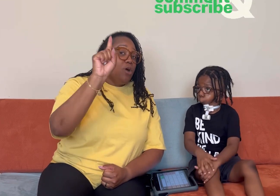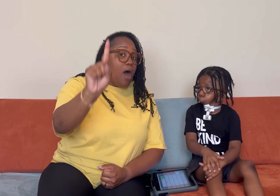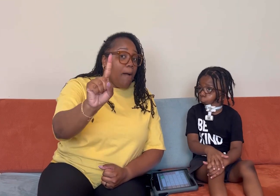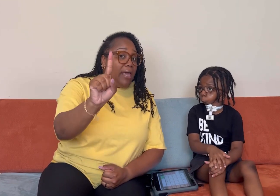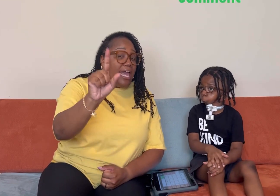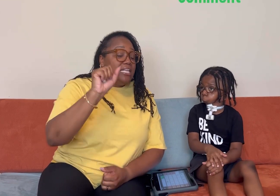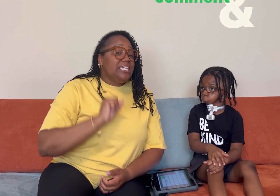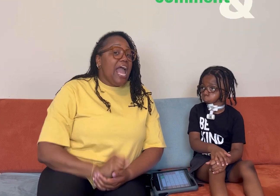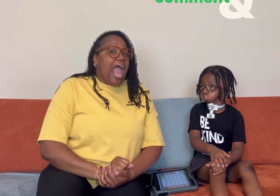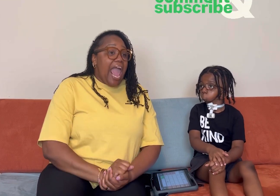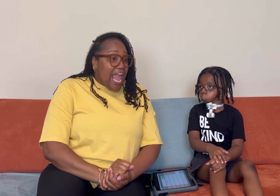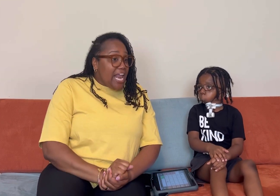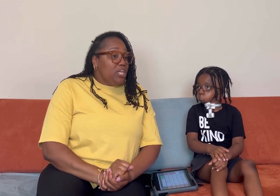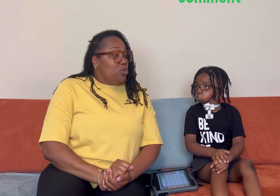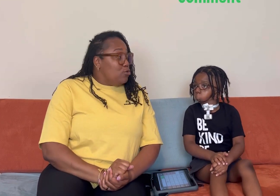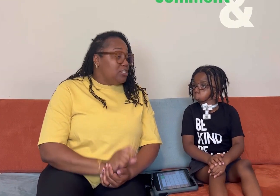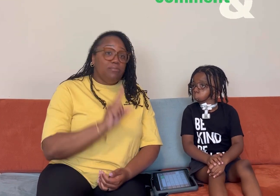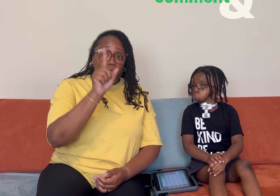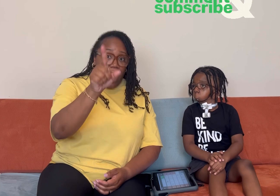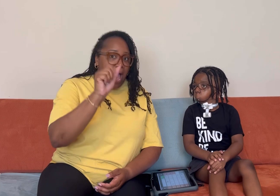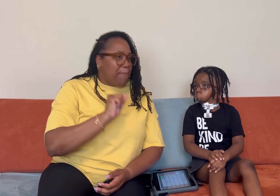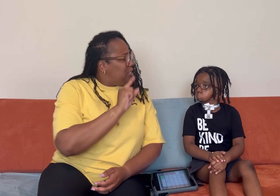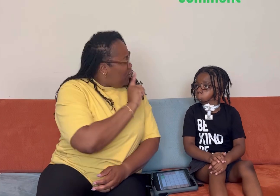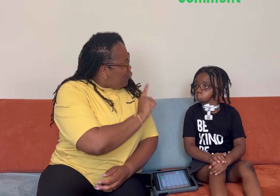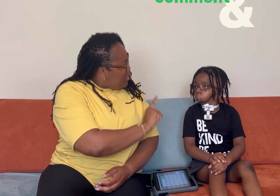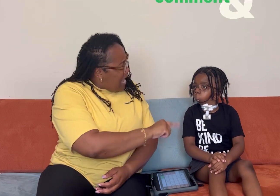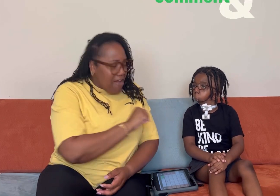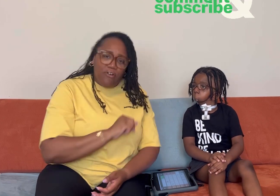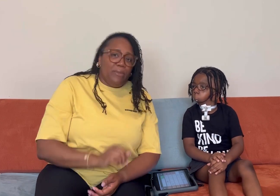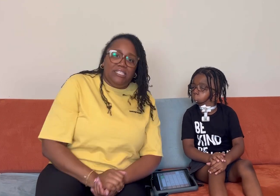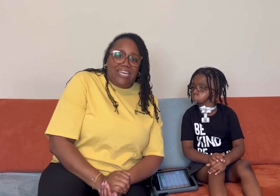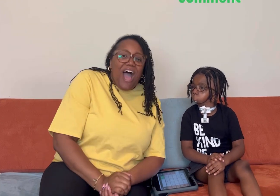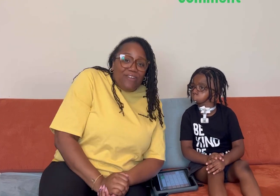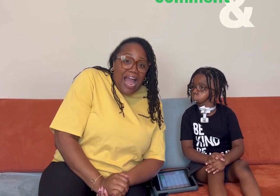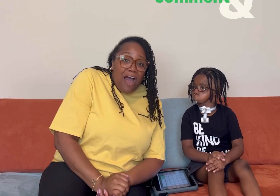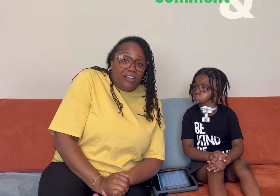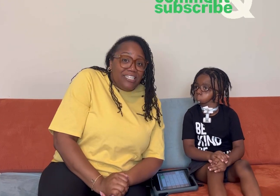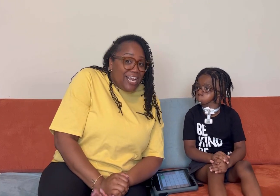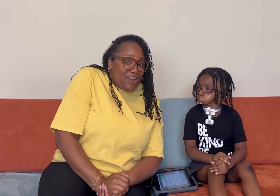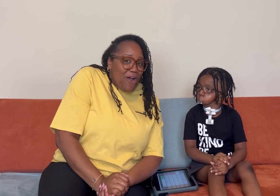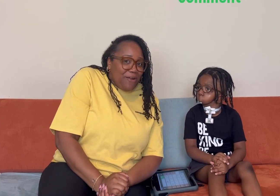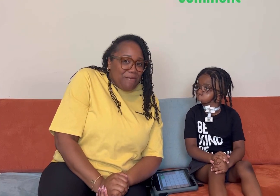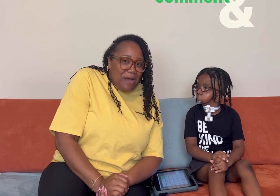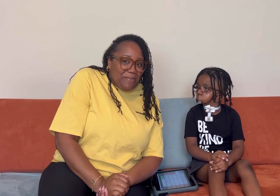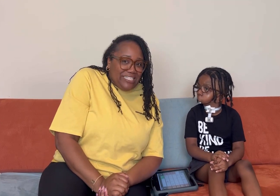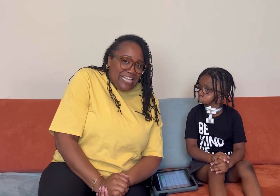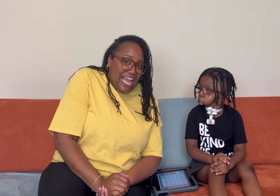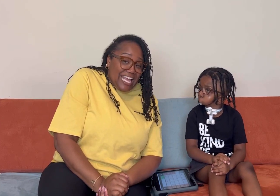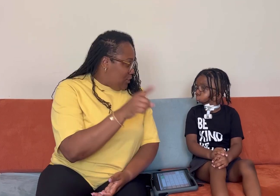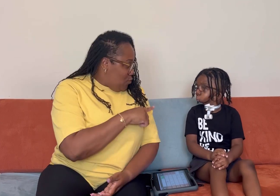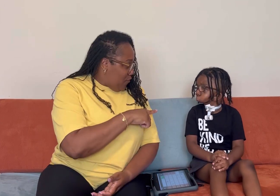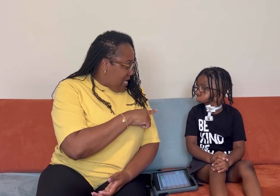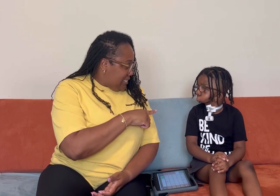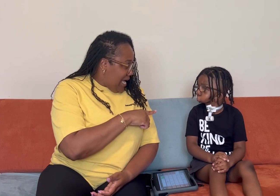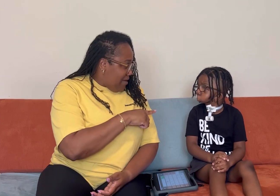comment and you subscribe so you never miss a countdown to kindergarten with mama and Stank. Until next time.